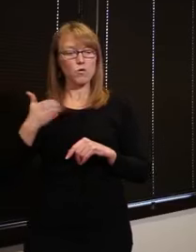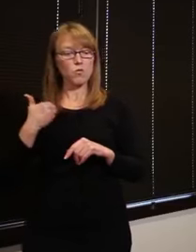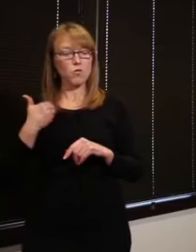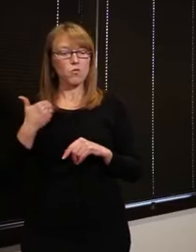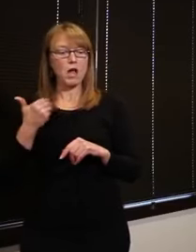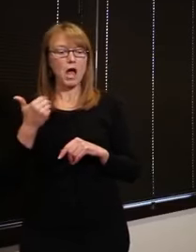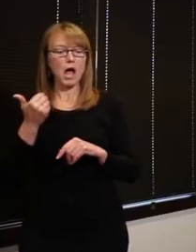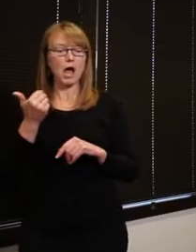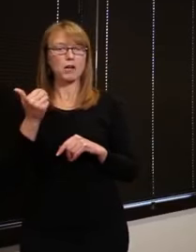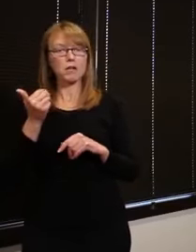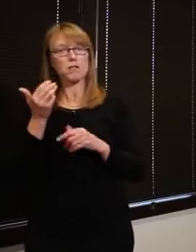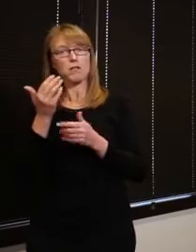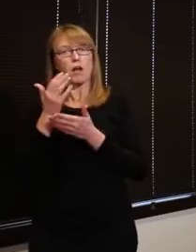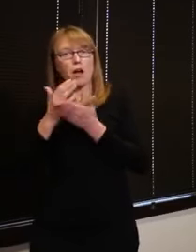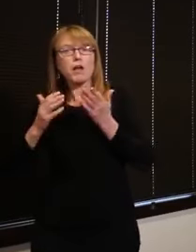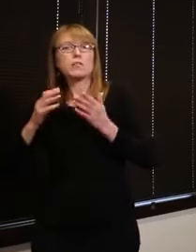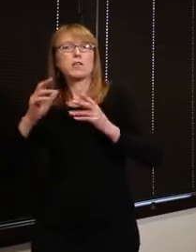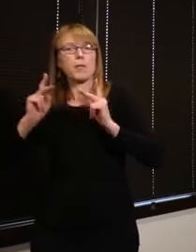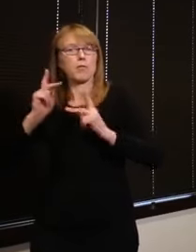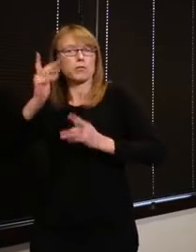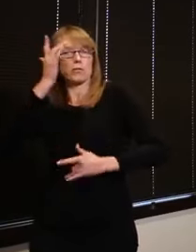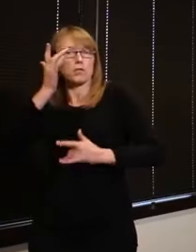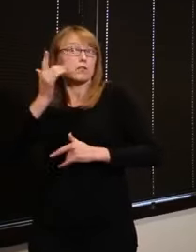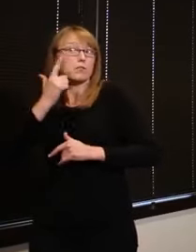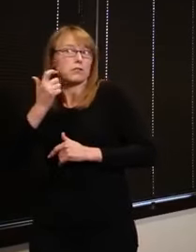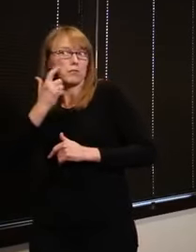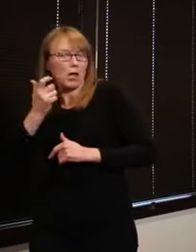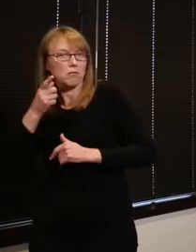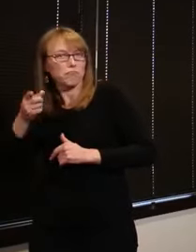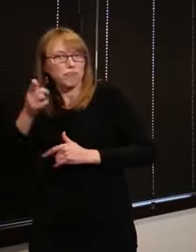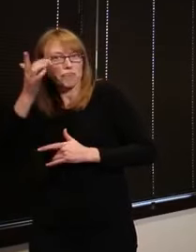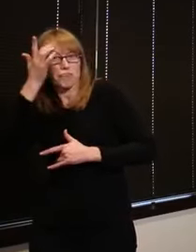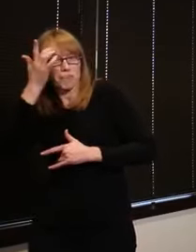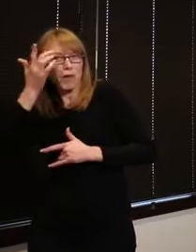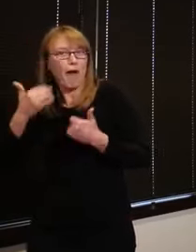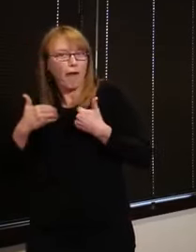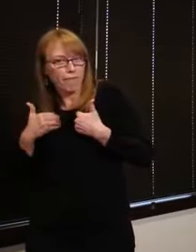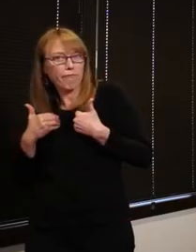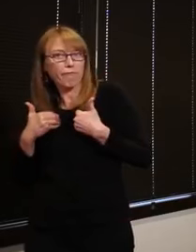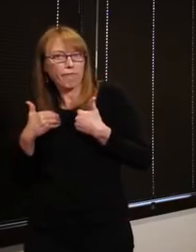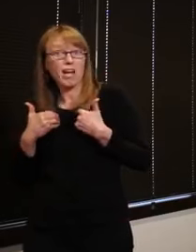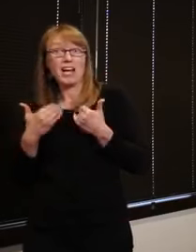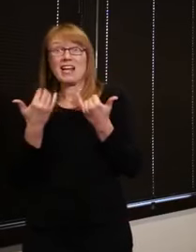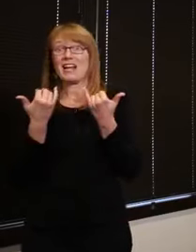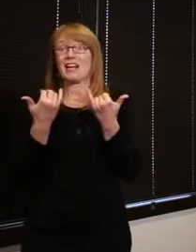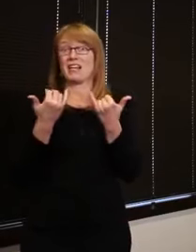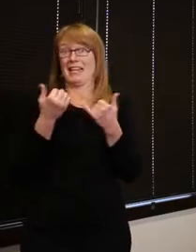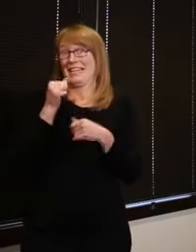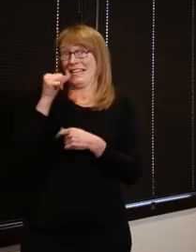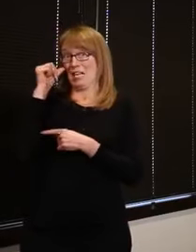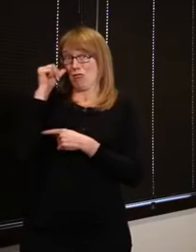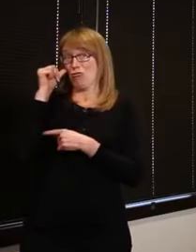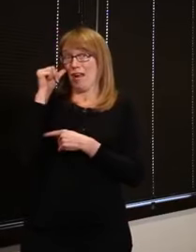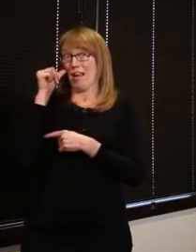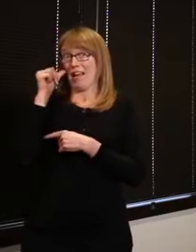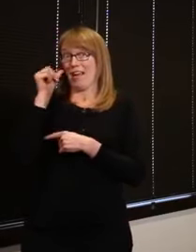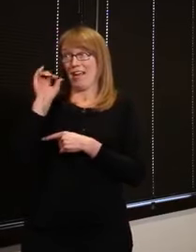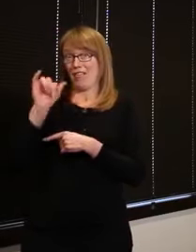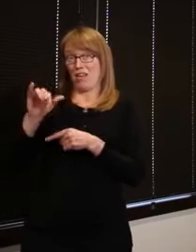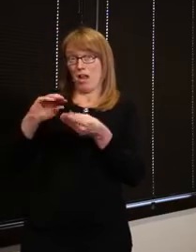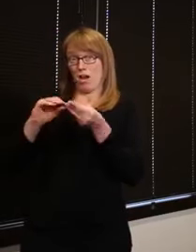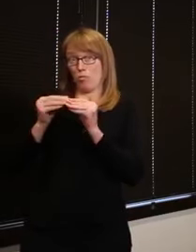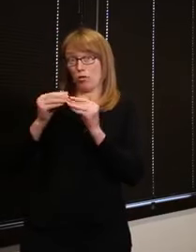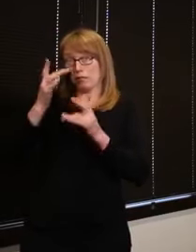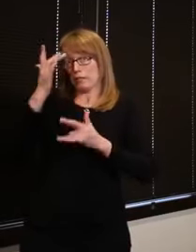were suspected of the infection. Yesterday, as you know, that number was more than 700. This was an increase of